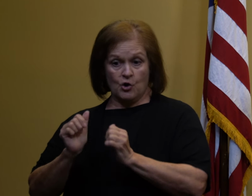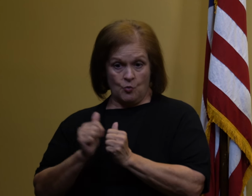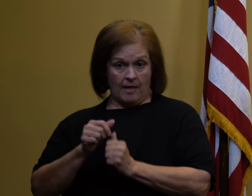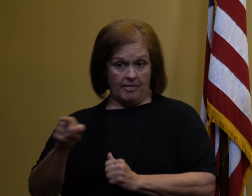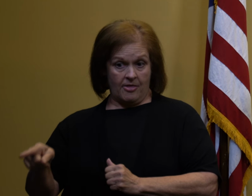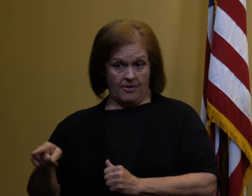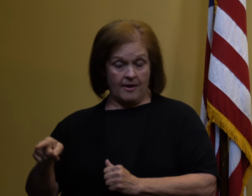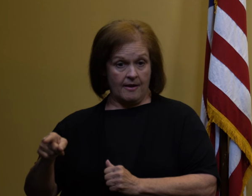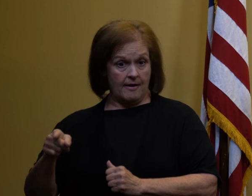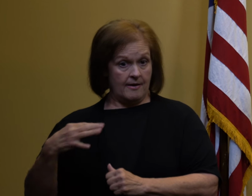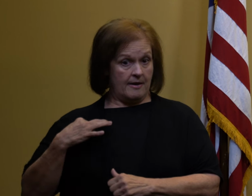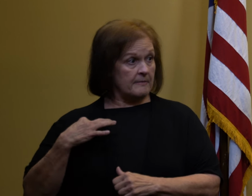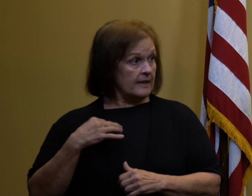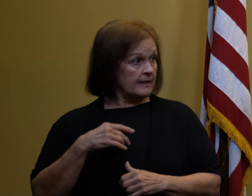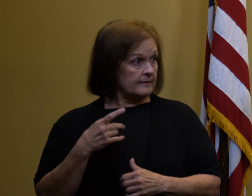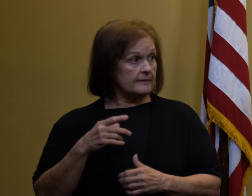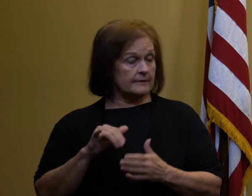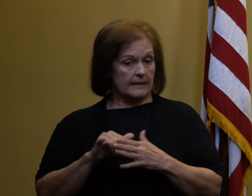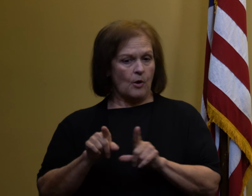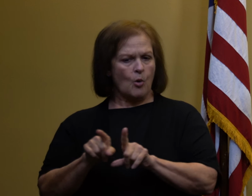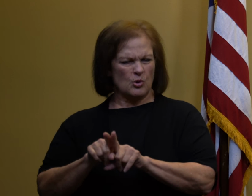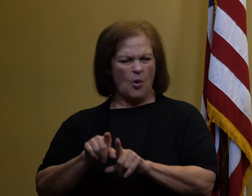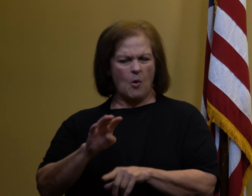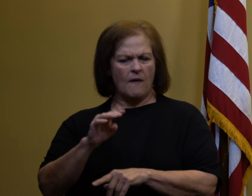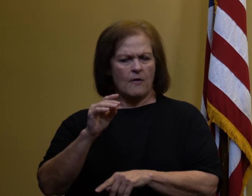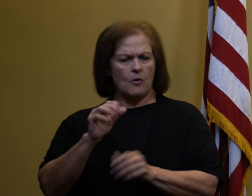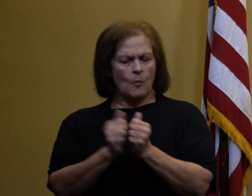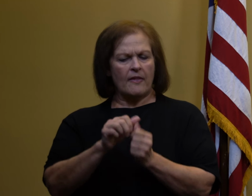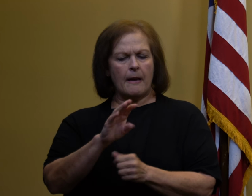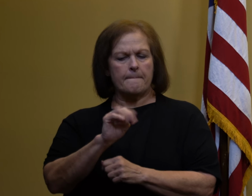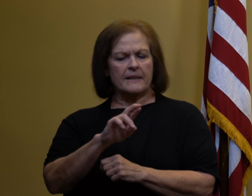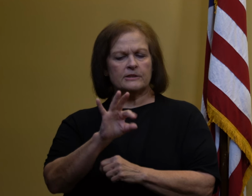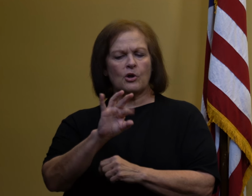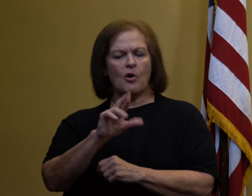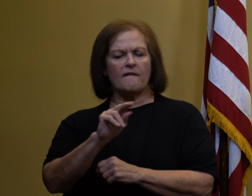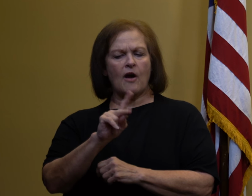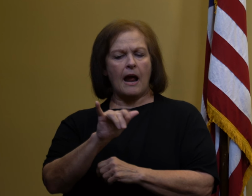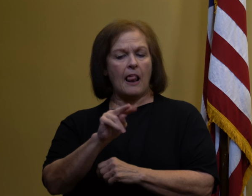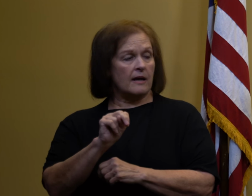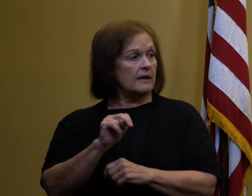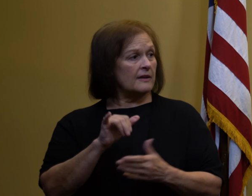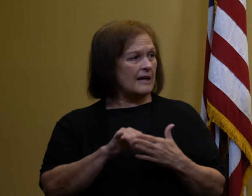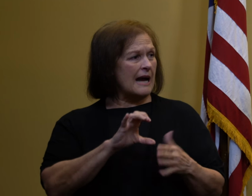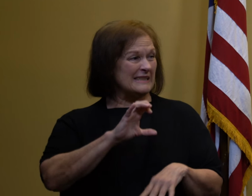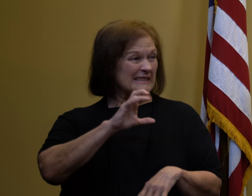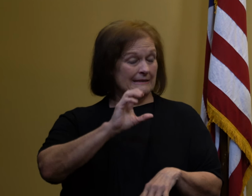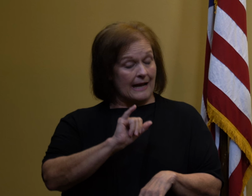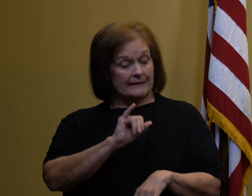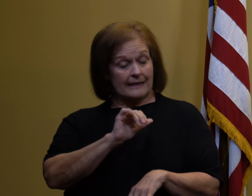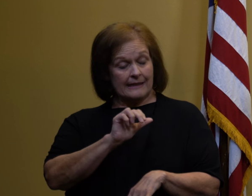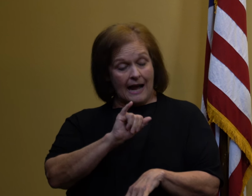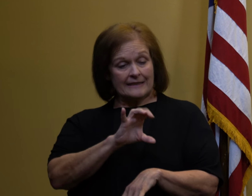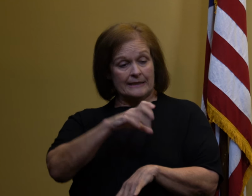which also includes Mr. Franklin. I think I talked about that stepped outside of the IACP process to